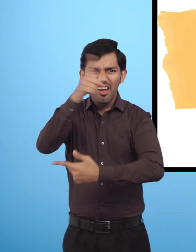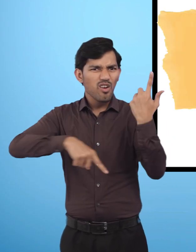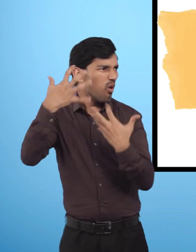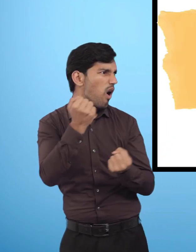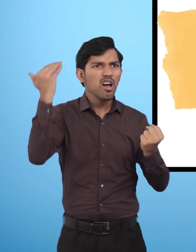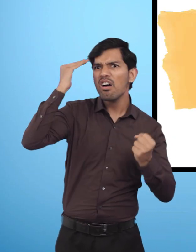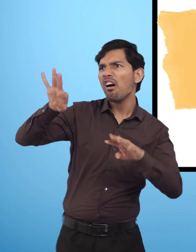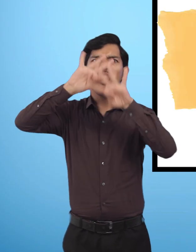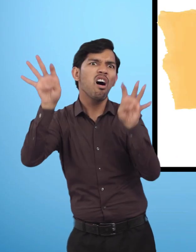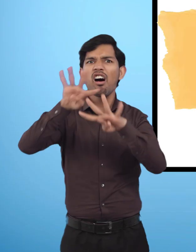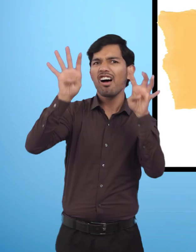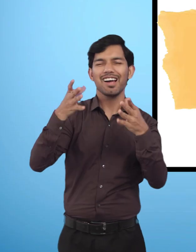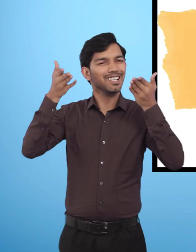Do you know?